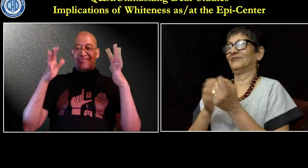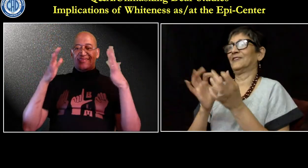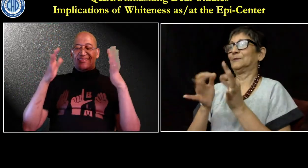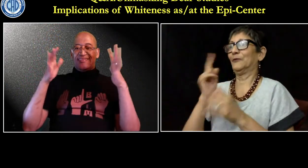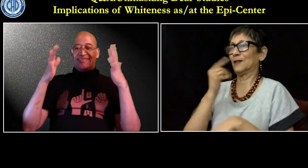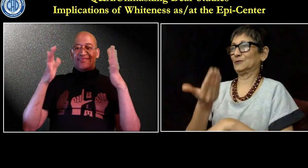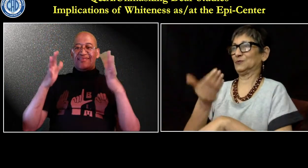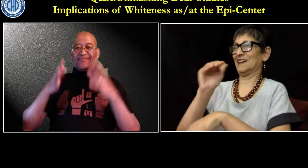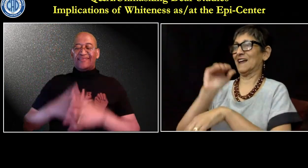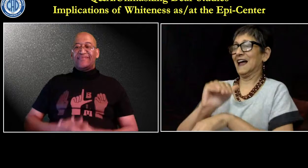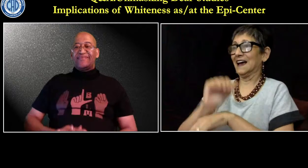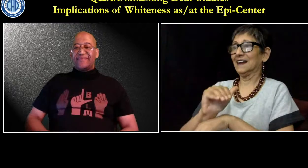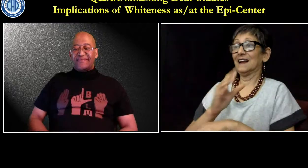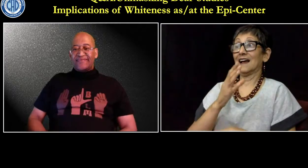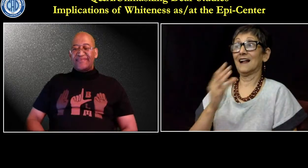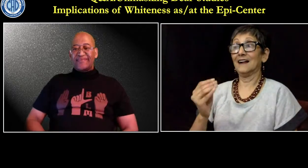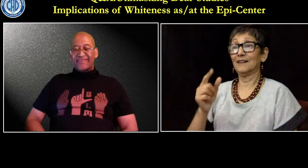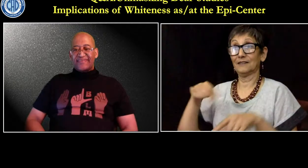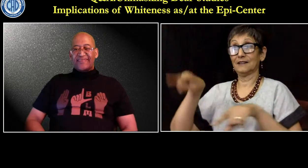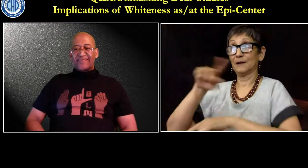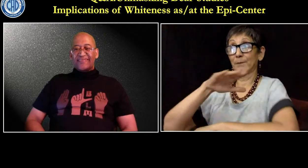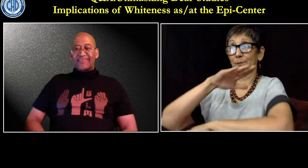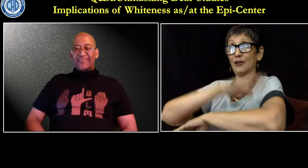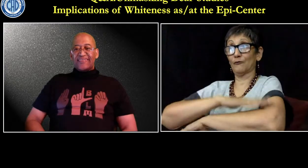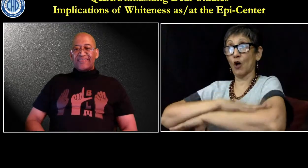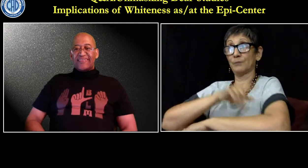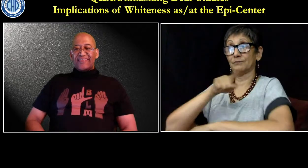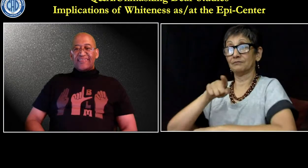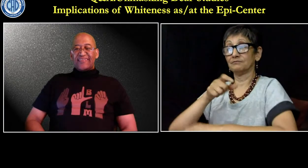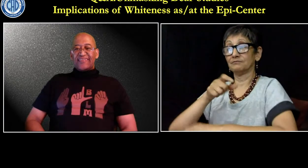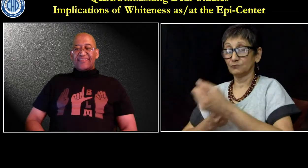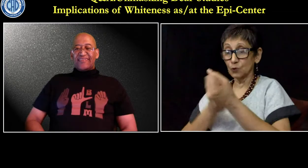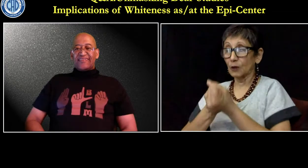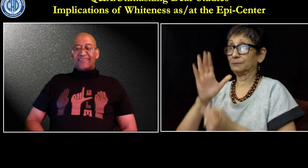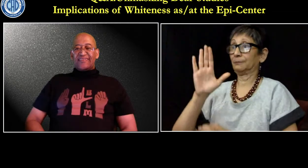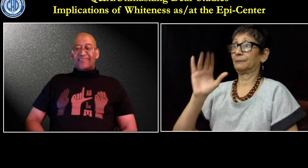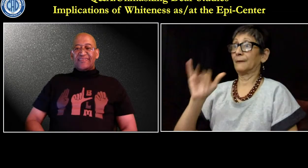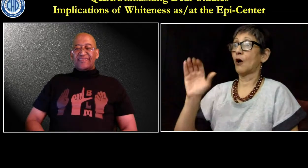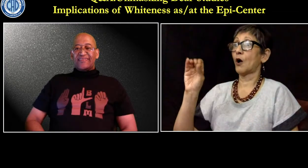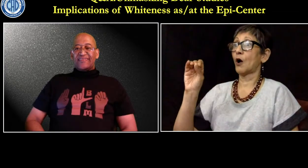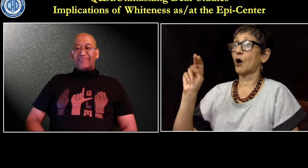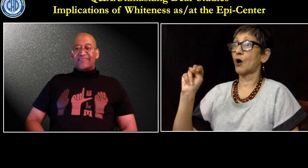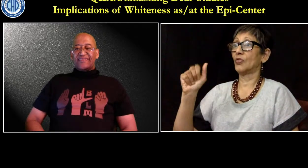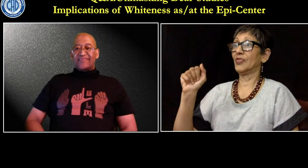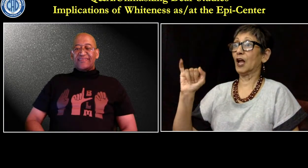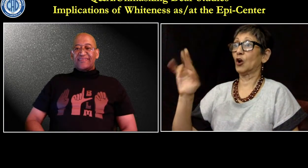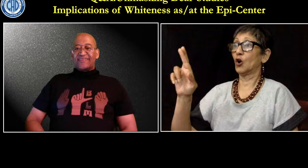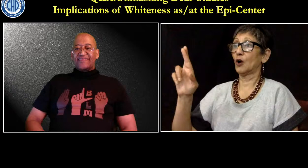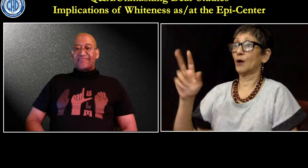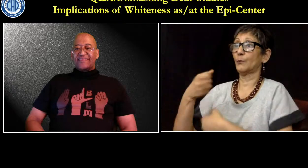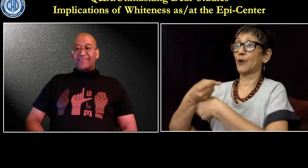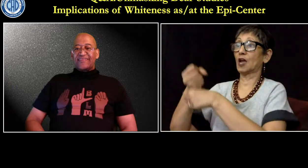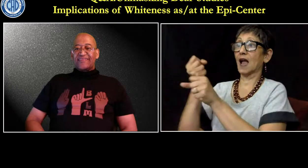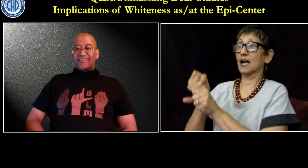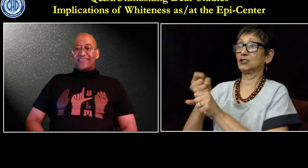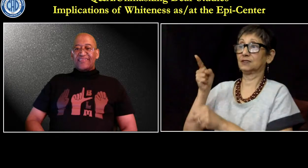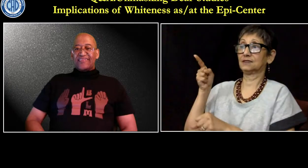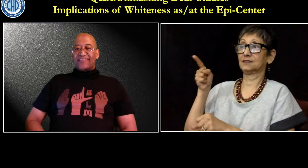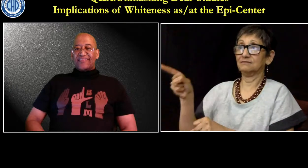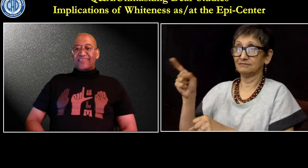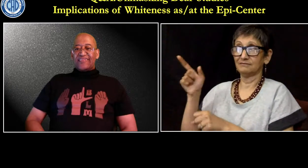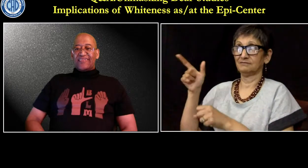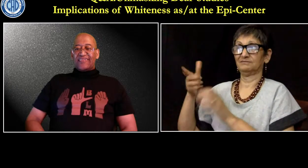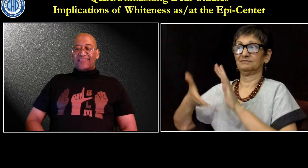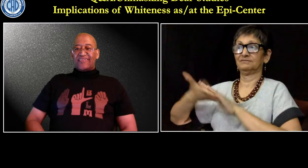NorCal. Thank you so much for sponsoring the interpreters this evening. And this platform was sponsored